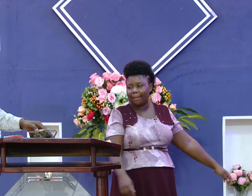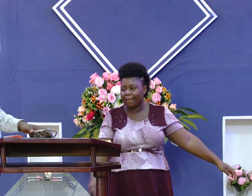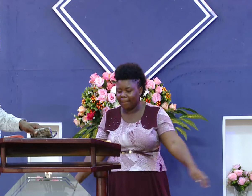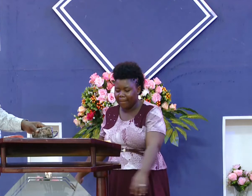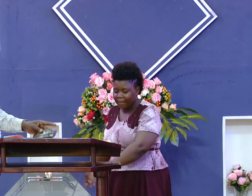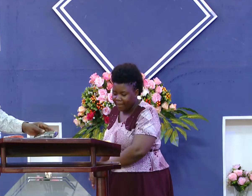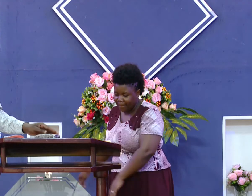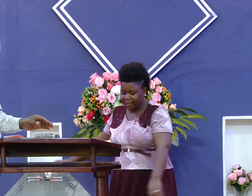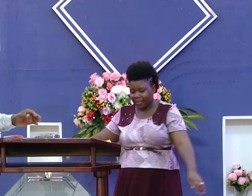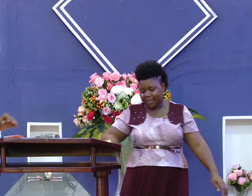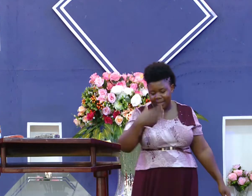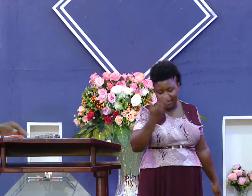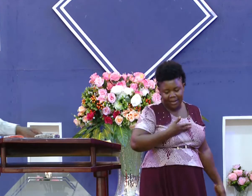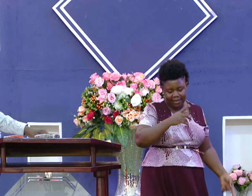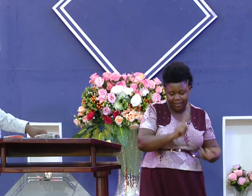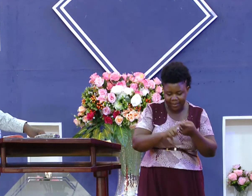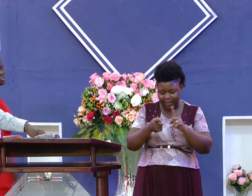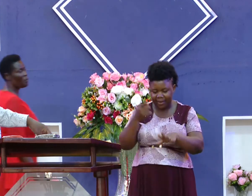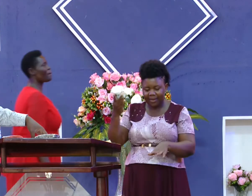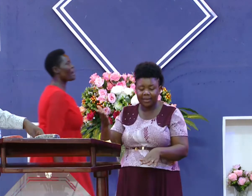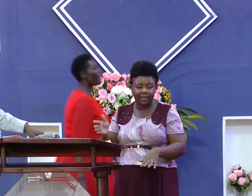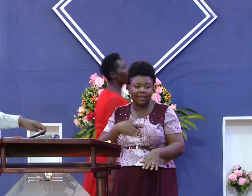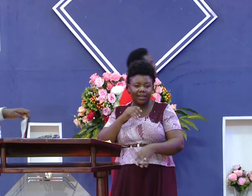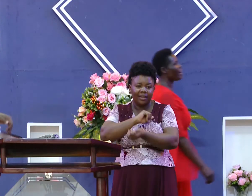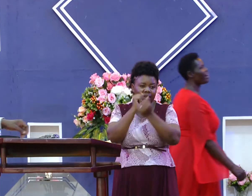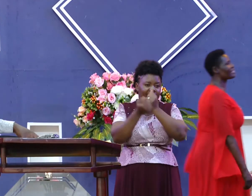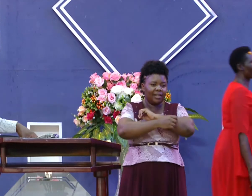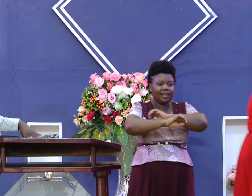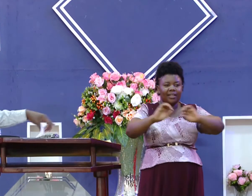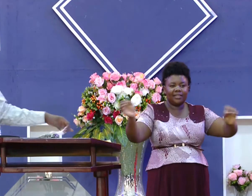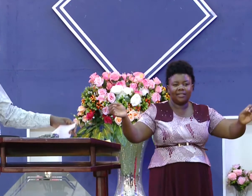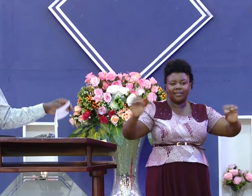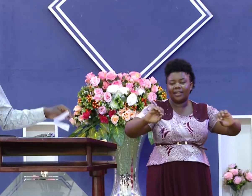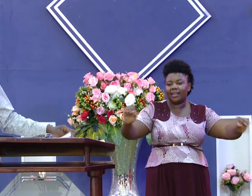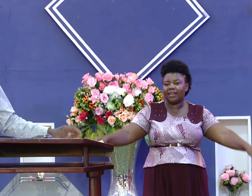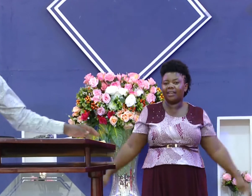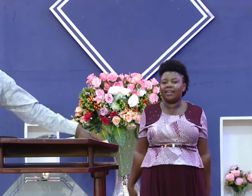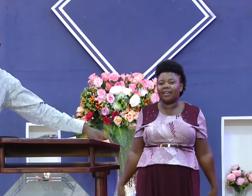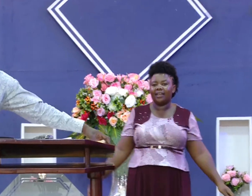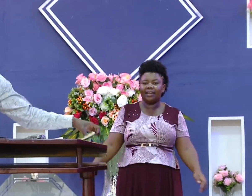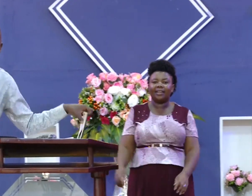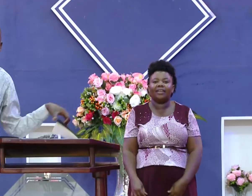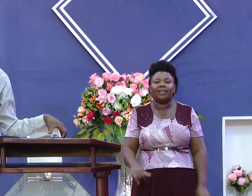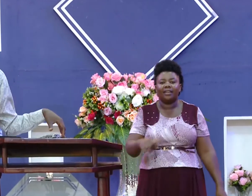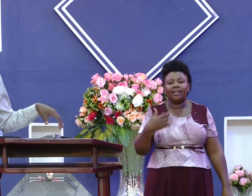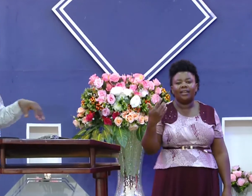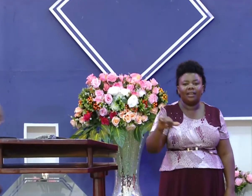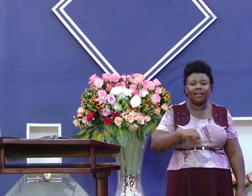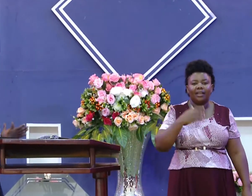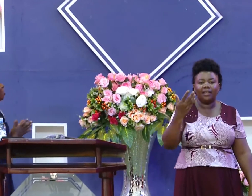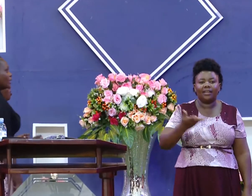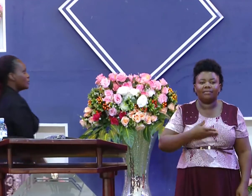atachuka. Zeninomu sumba. Ninomu sumba wanga tachuka.